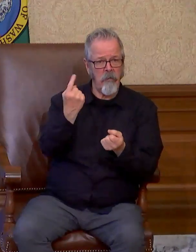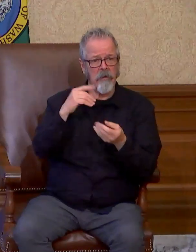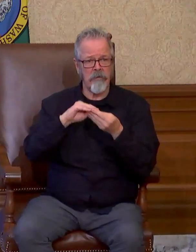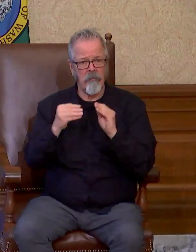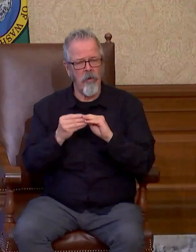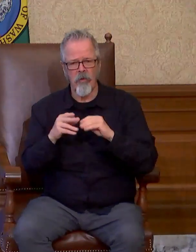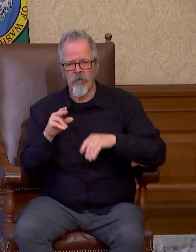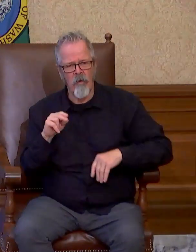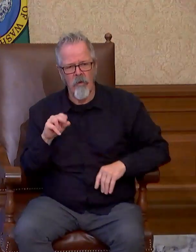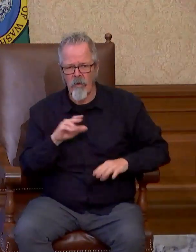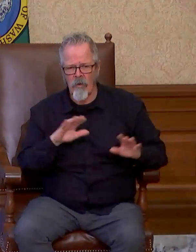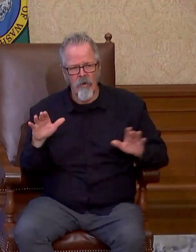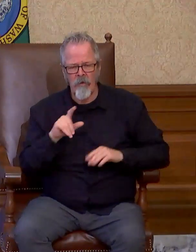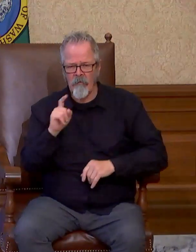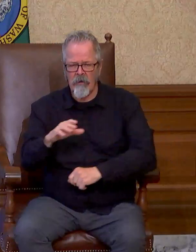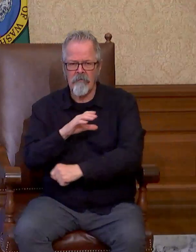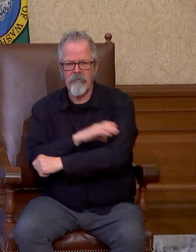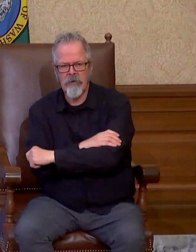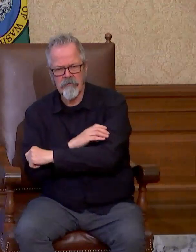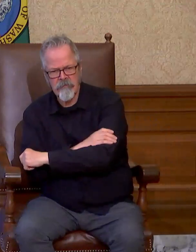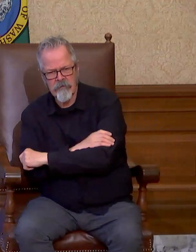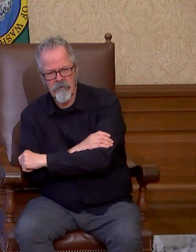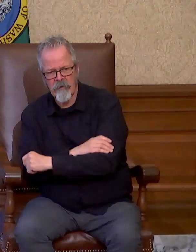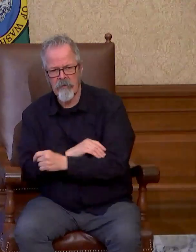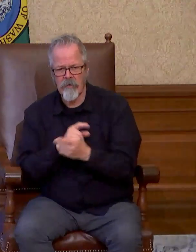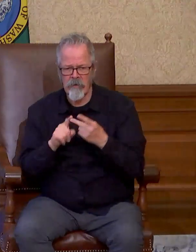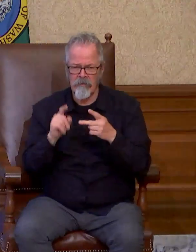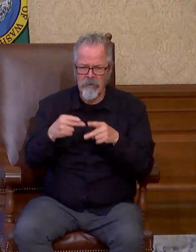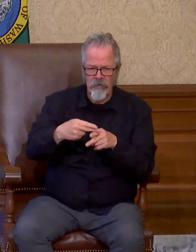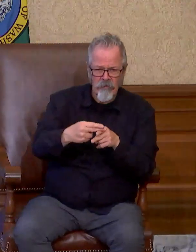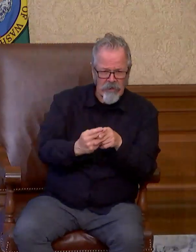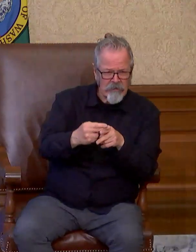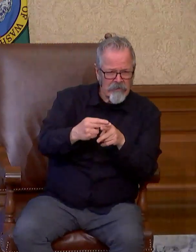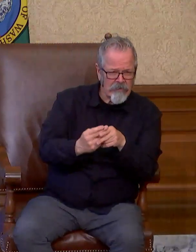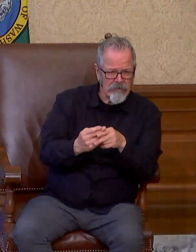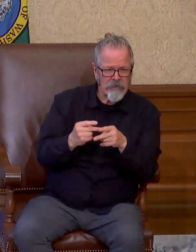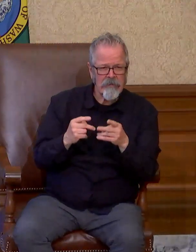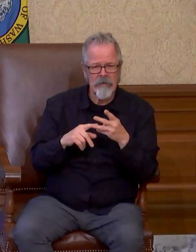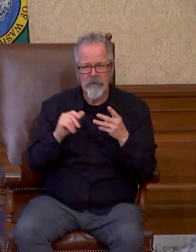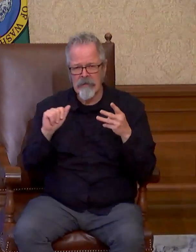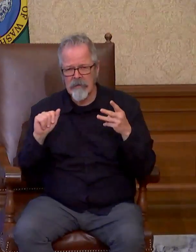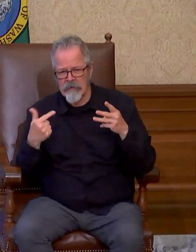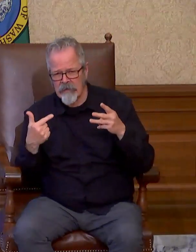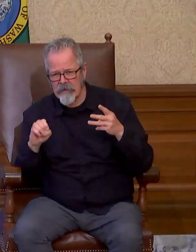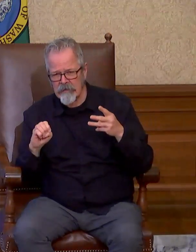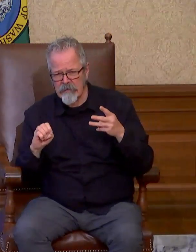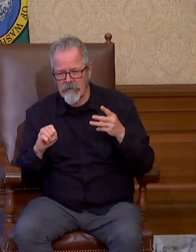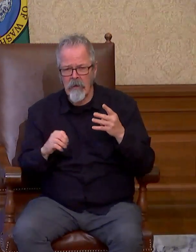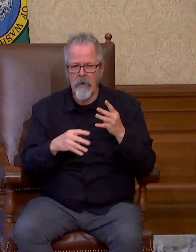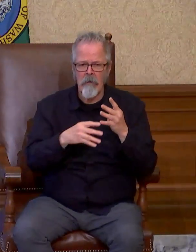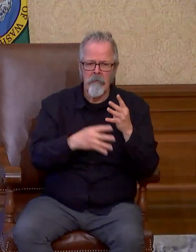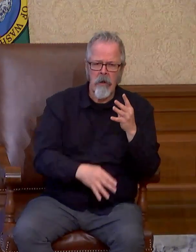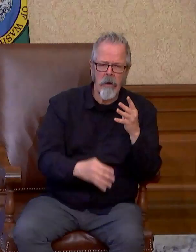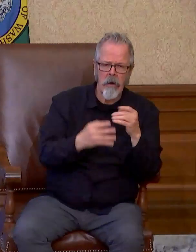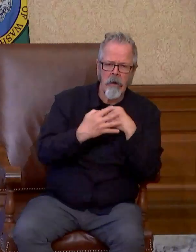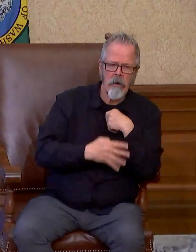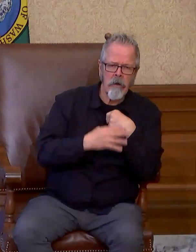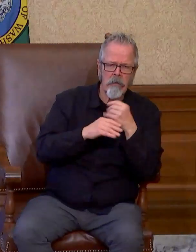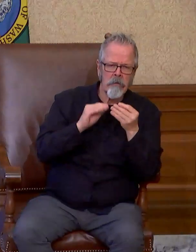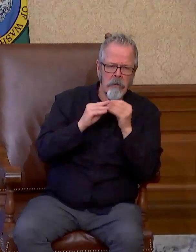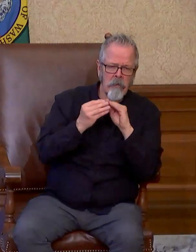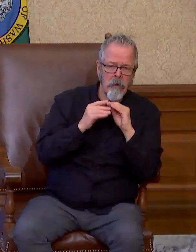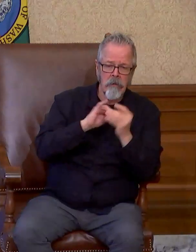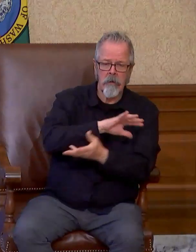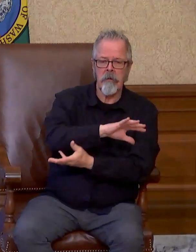make a smart decision, it's going to be based on the whole compilation of these multiple metrics. But I am confident that we